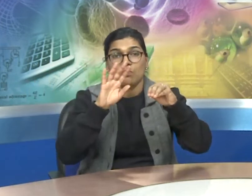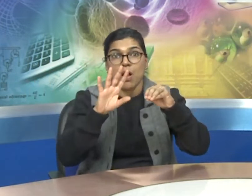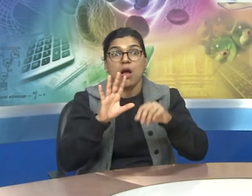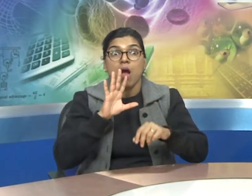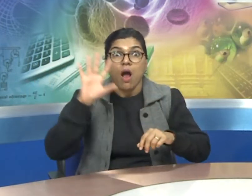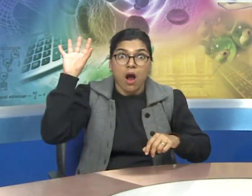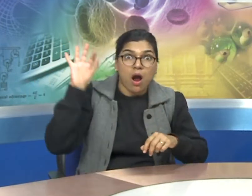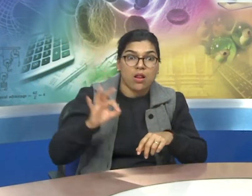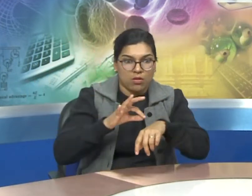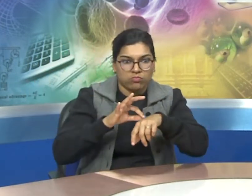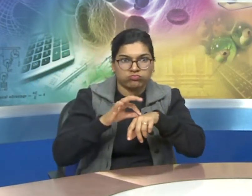Clip art.